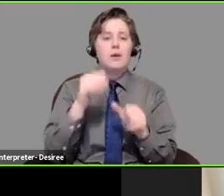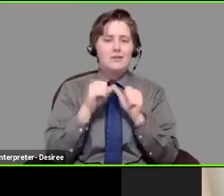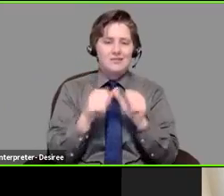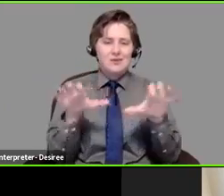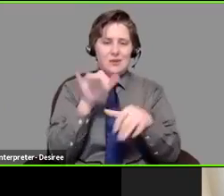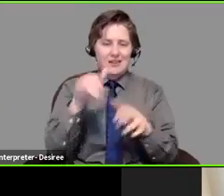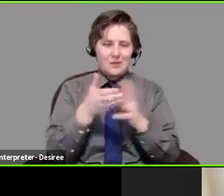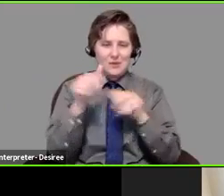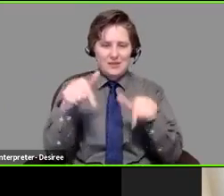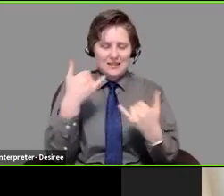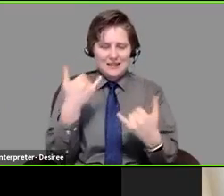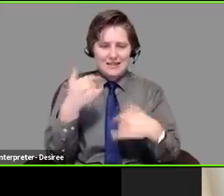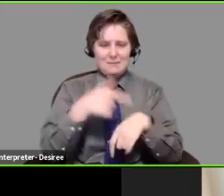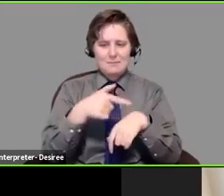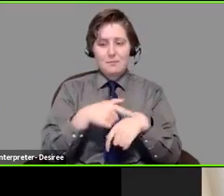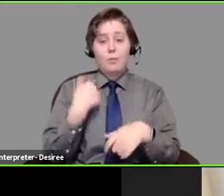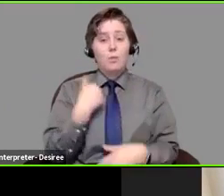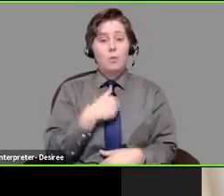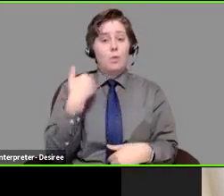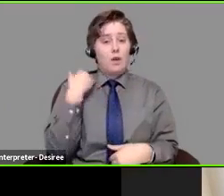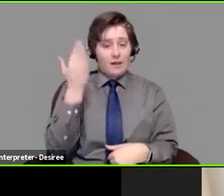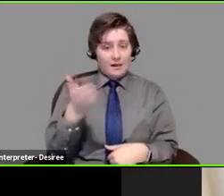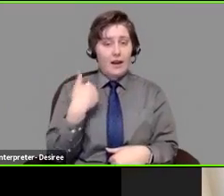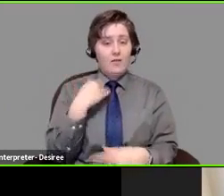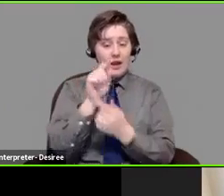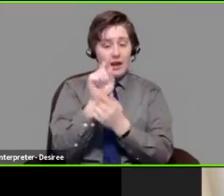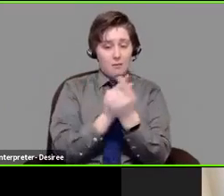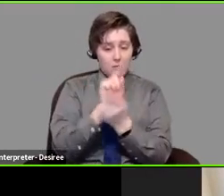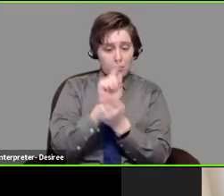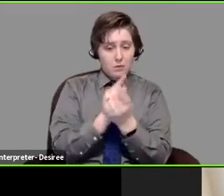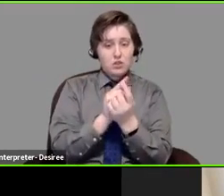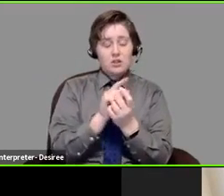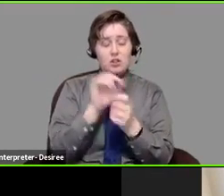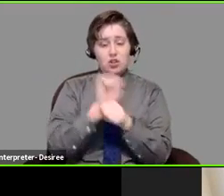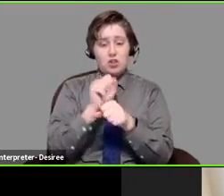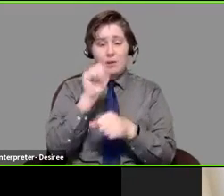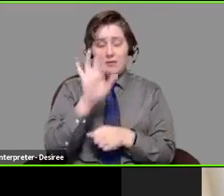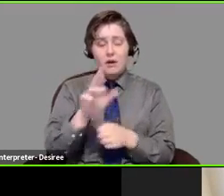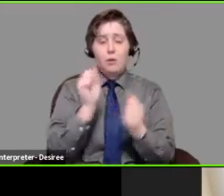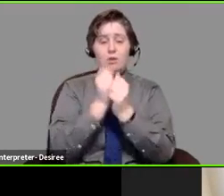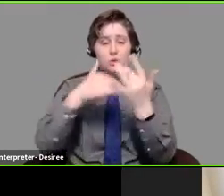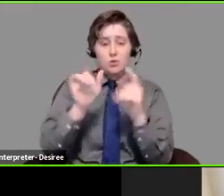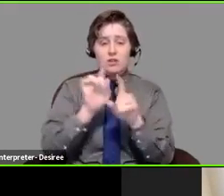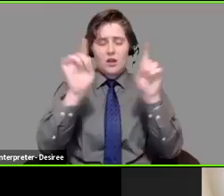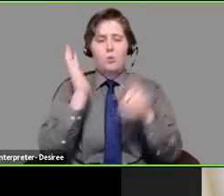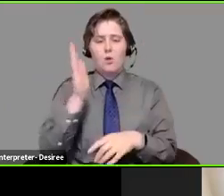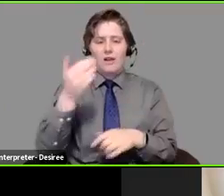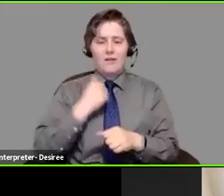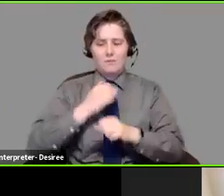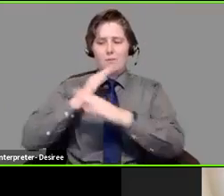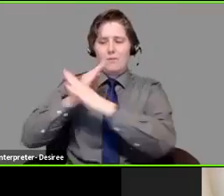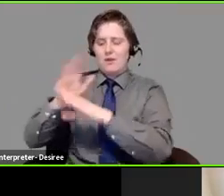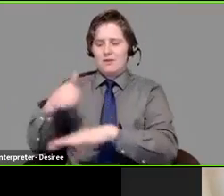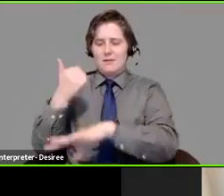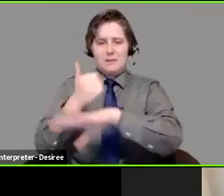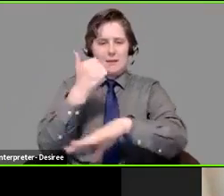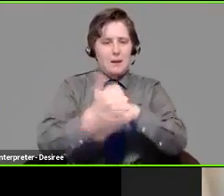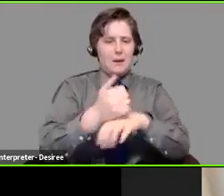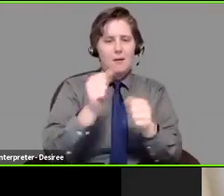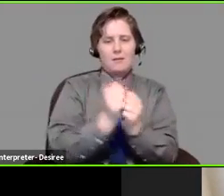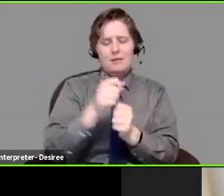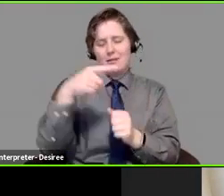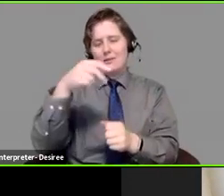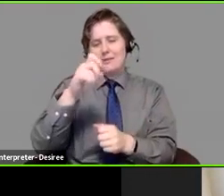times. And we will actually have an in-person job fair that will be social distance, and we will have barriers in place, plexiglass barriers in